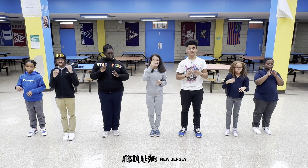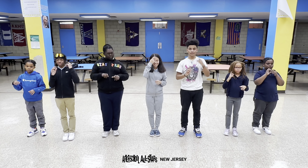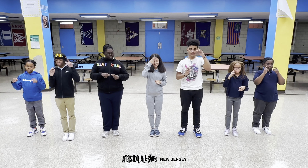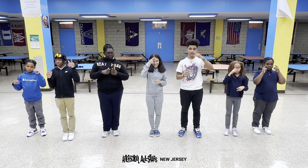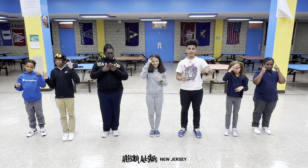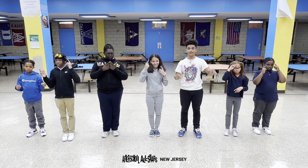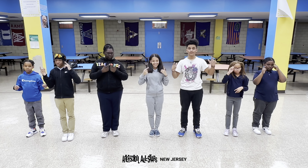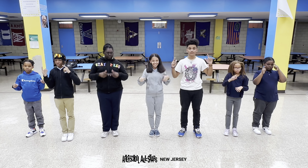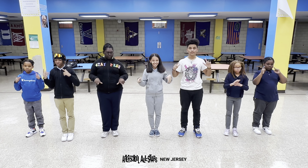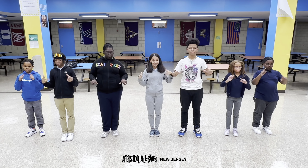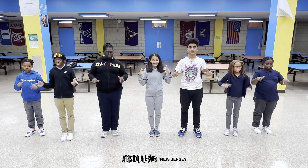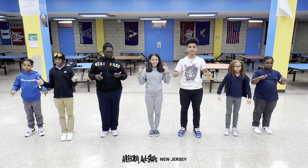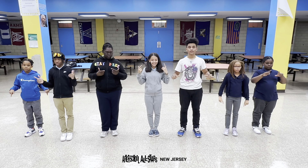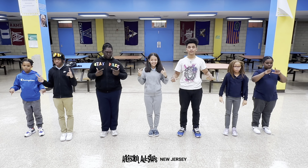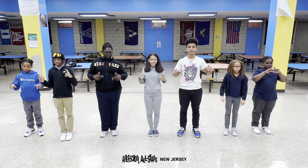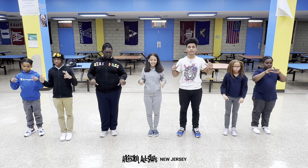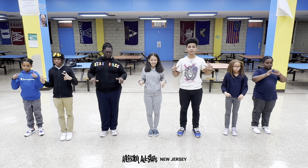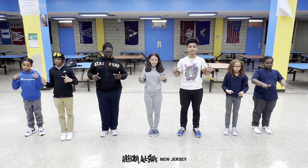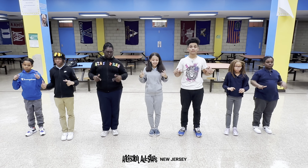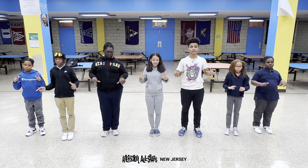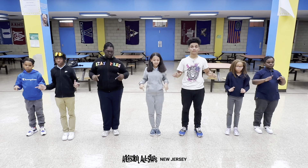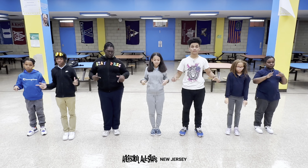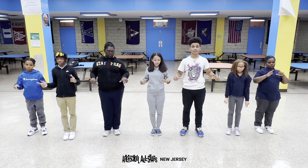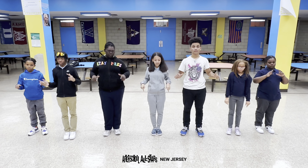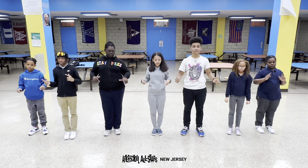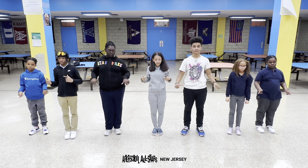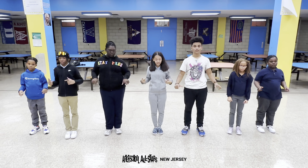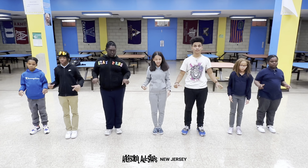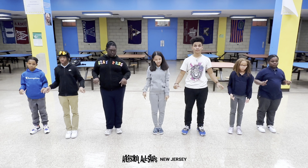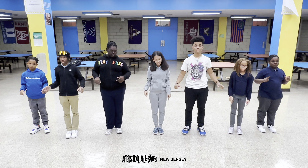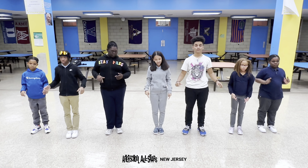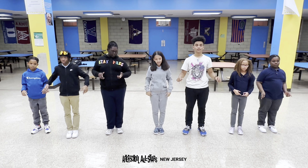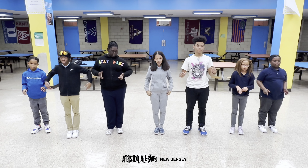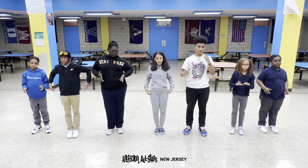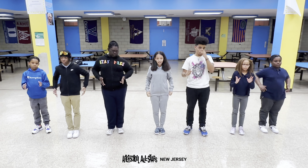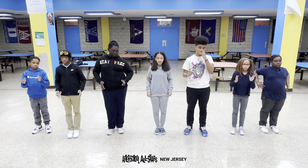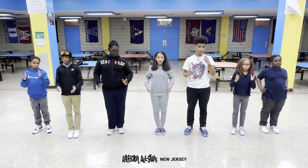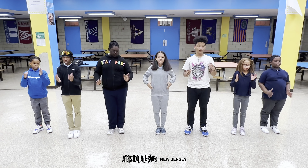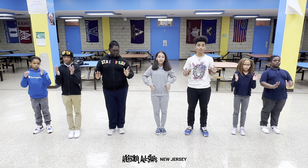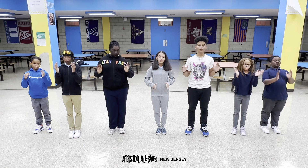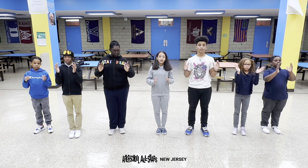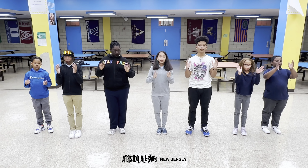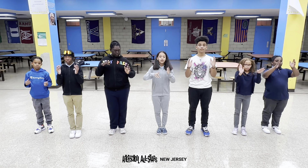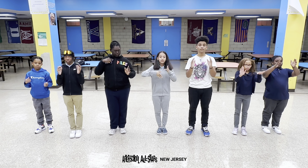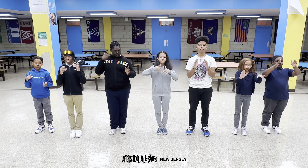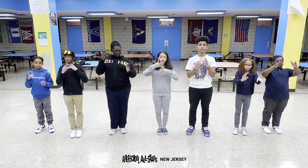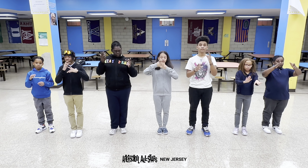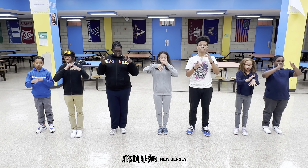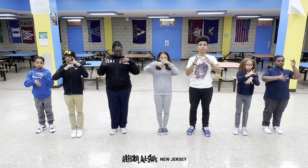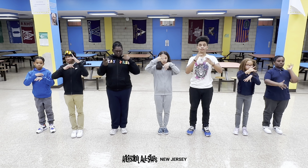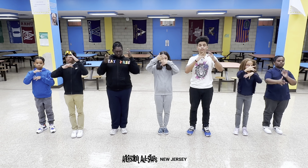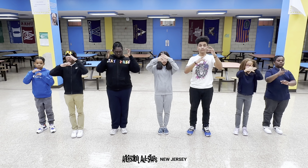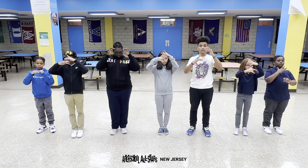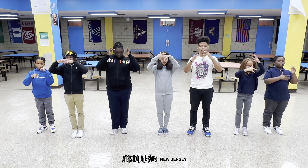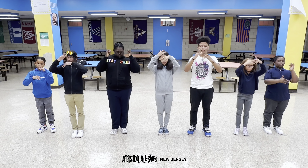the liberty, let our rejoicing